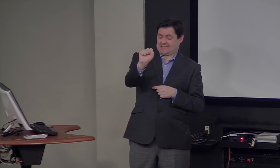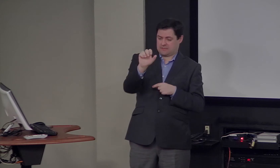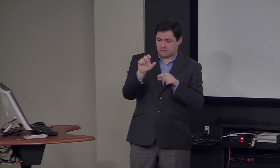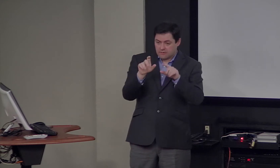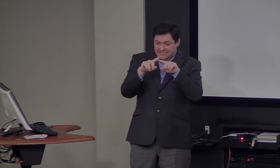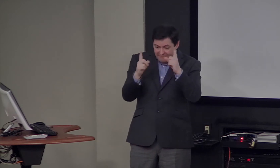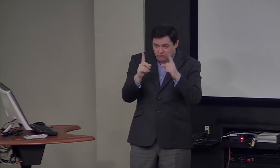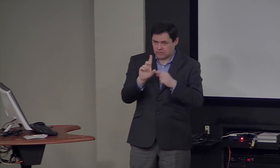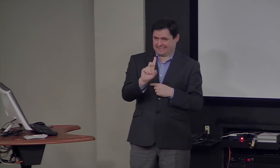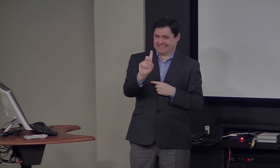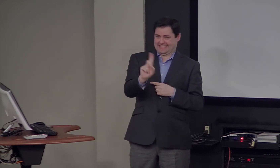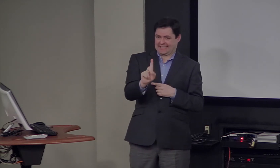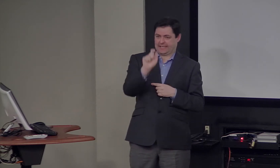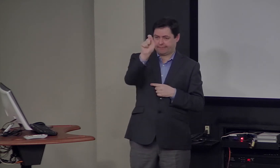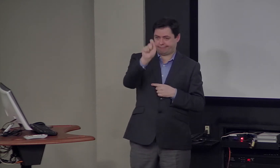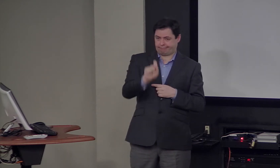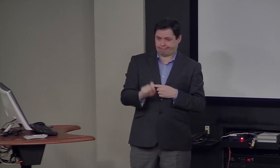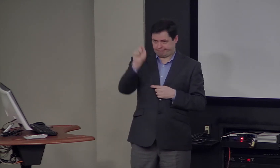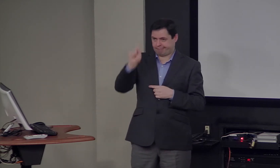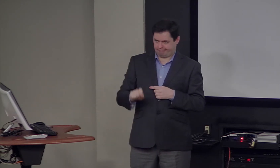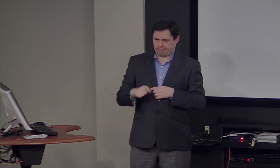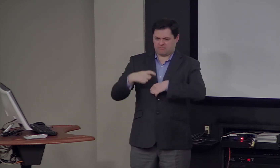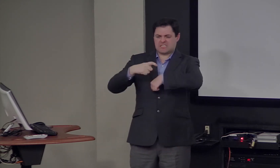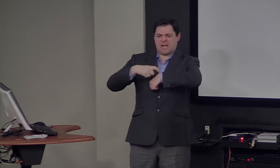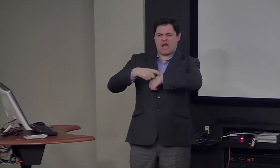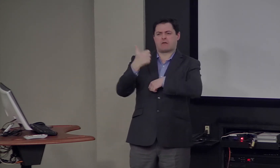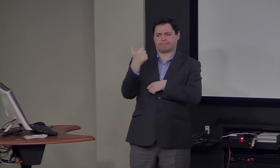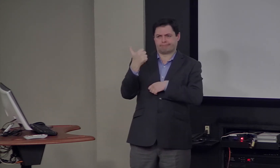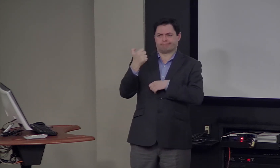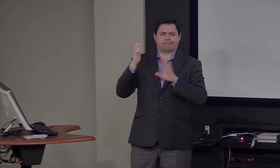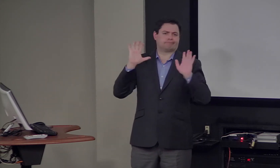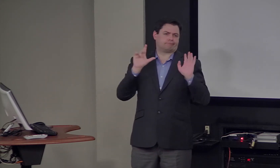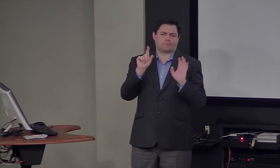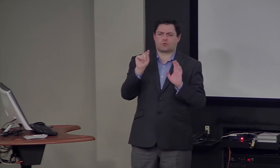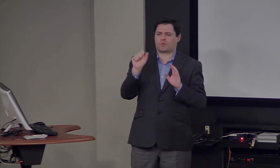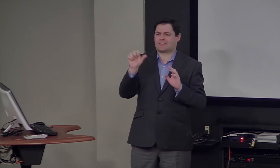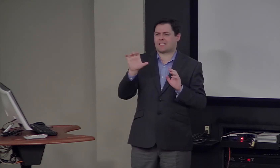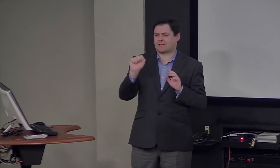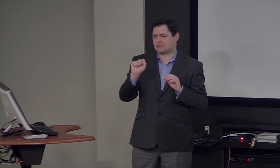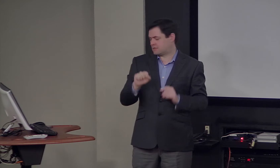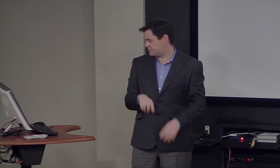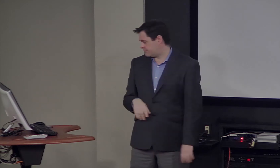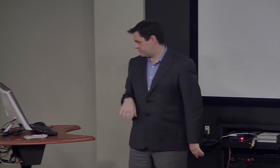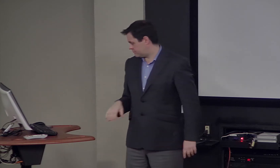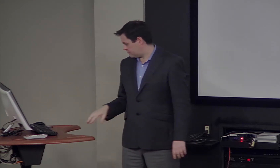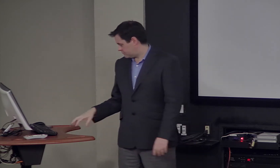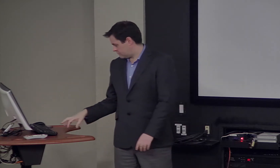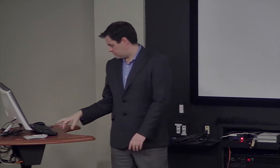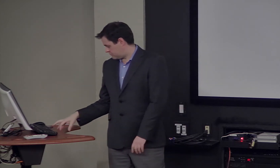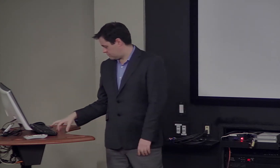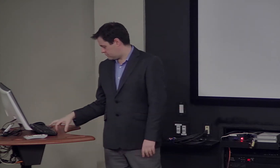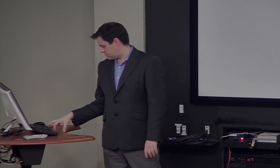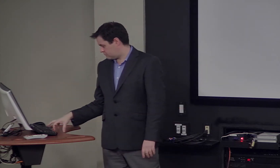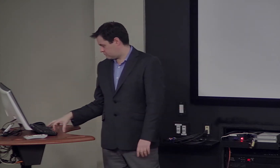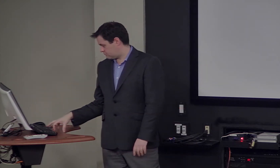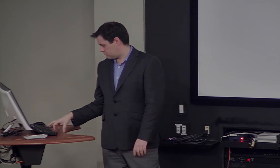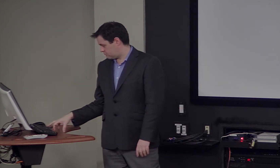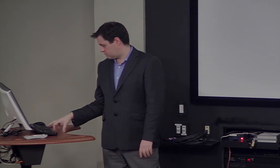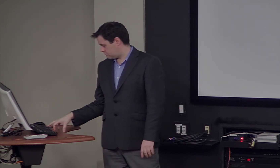or not the two images were similar or different, and if they were similar, they had to put an S, difference, they put a D, and they were timed. There was a particular time limit.